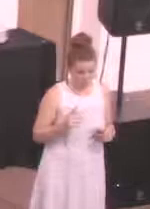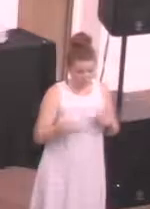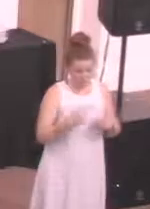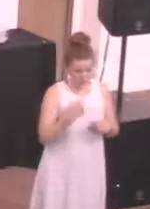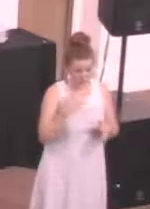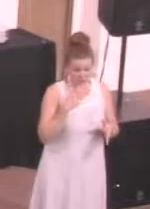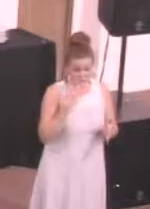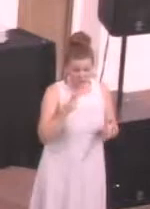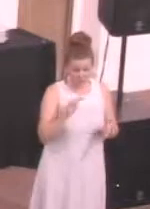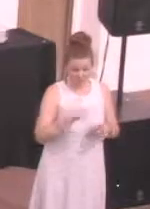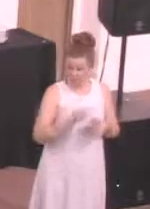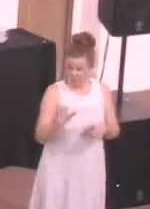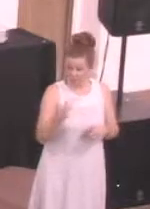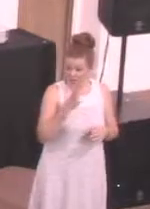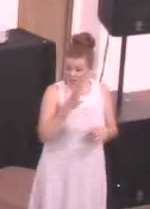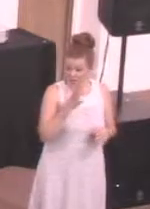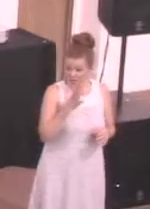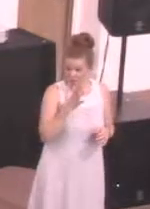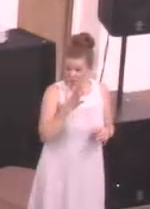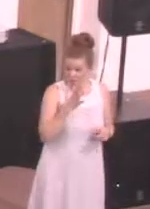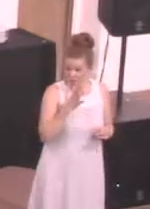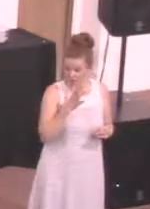mom.